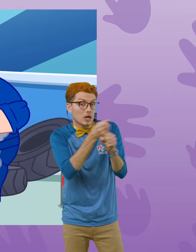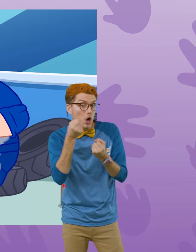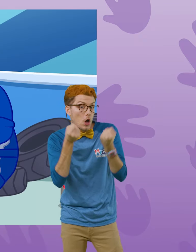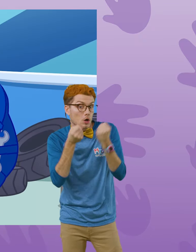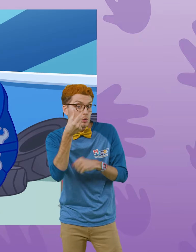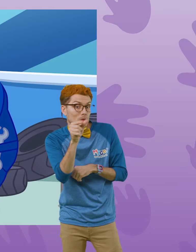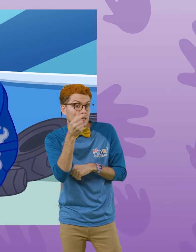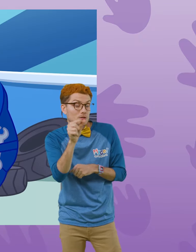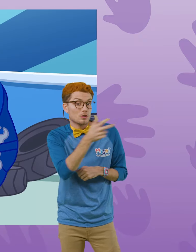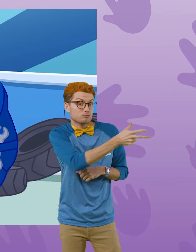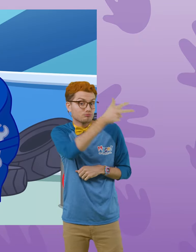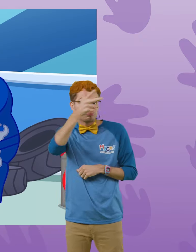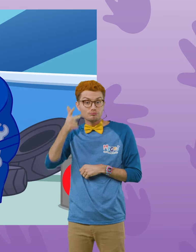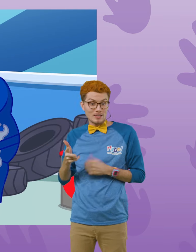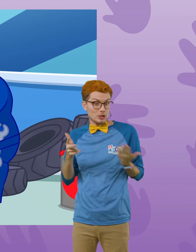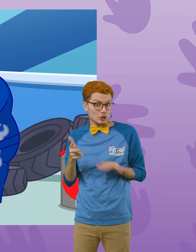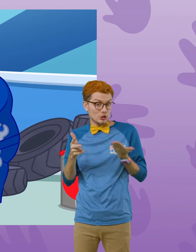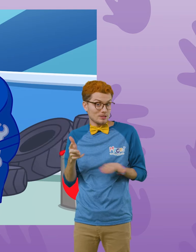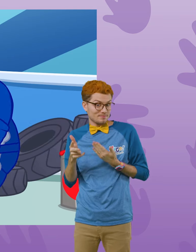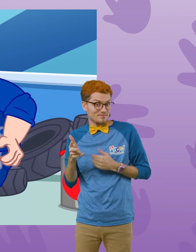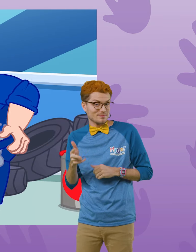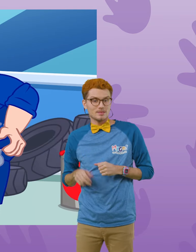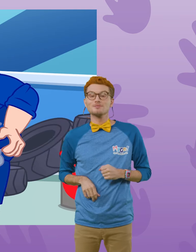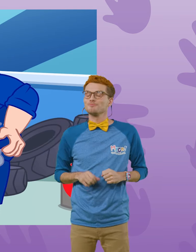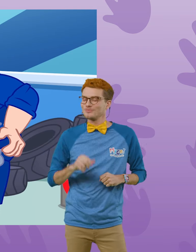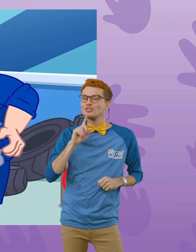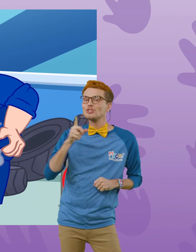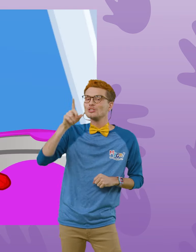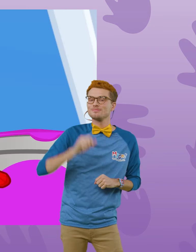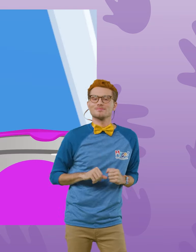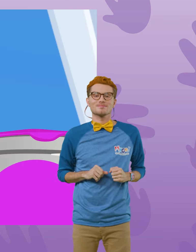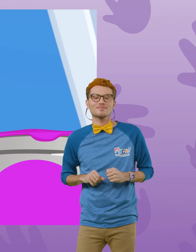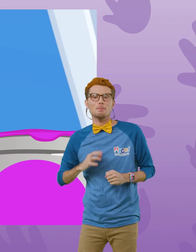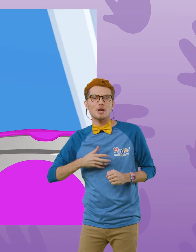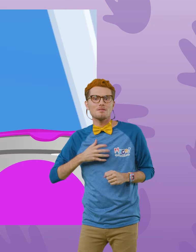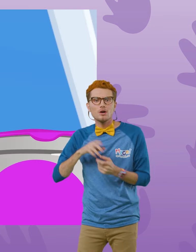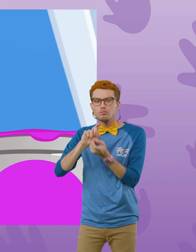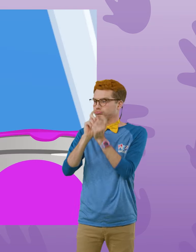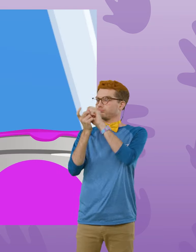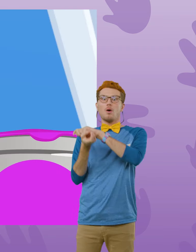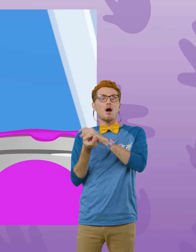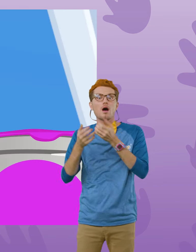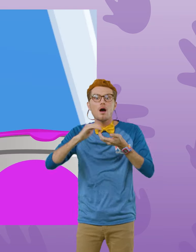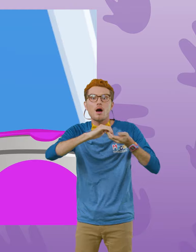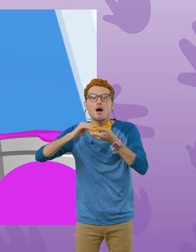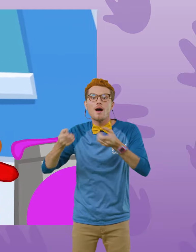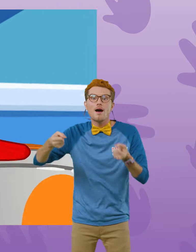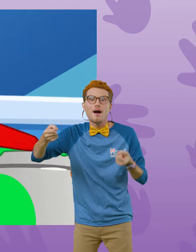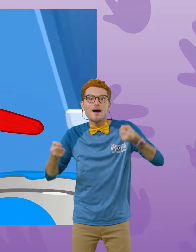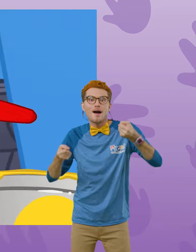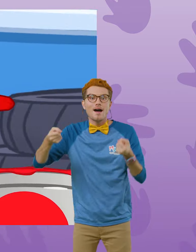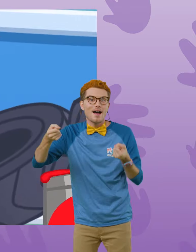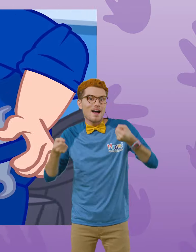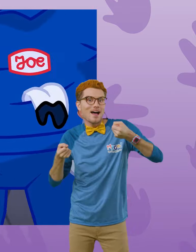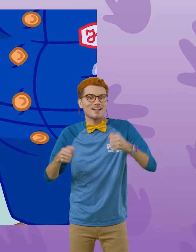Okay, can you get the green car over here? Sure. Morphle, morph into a tow truck.